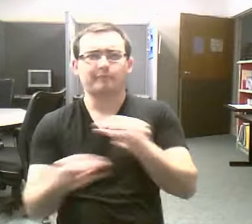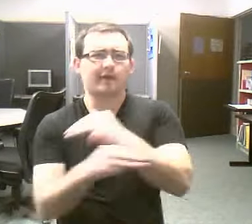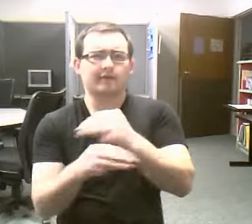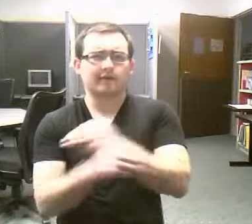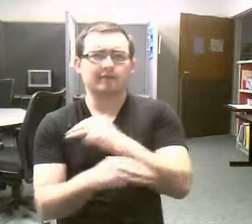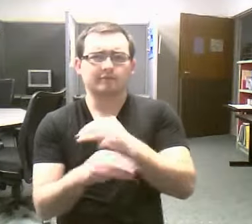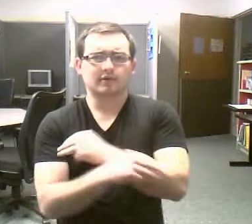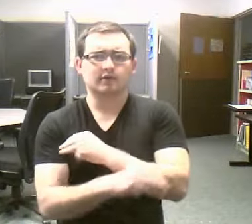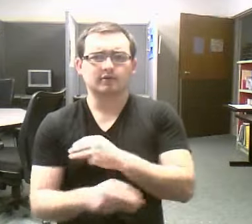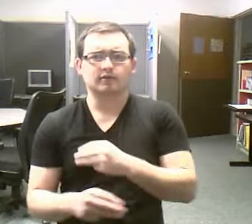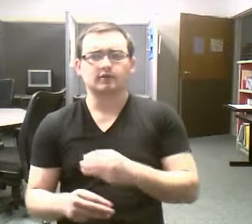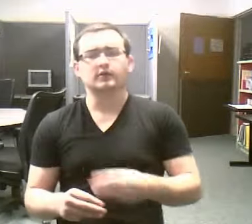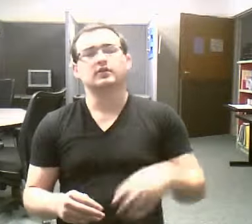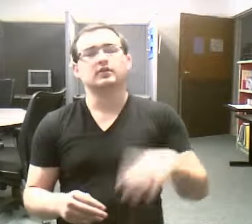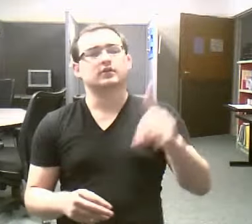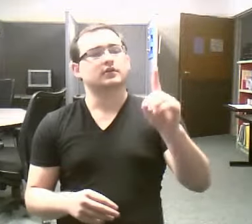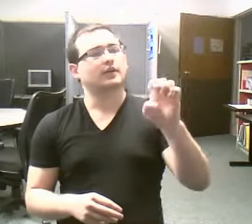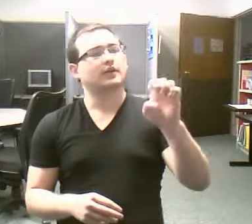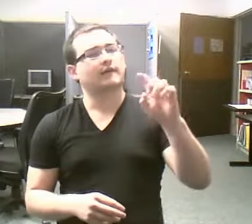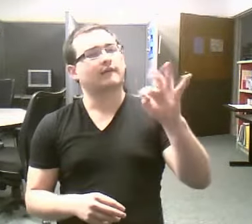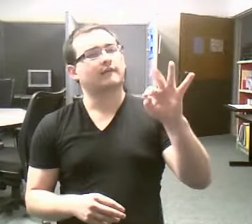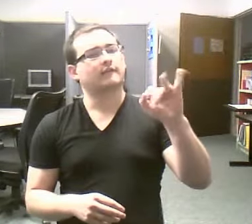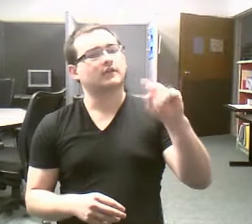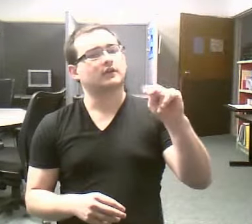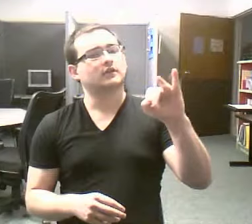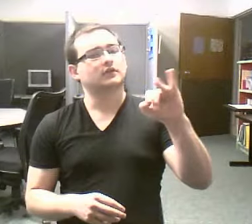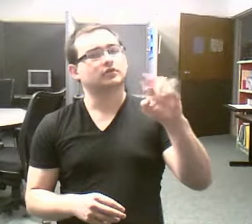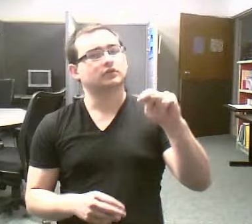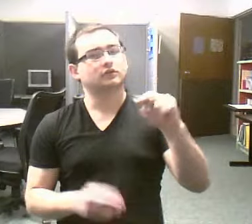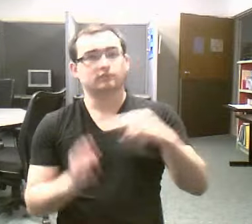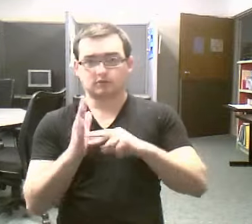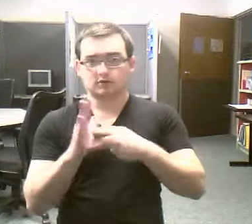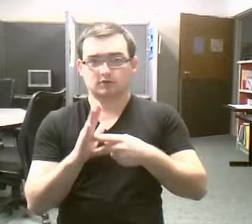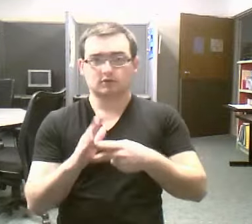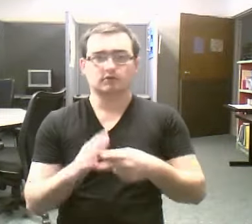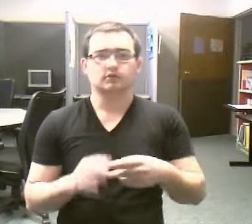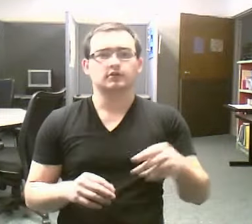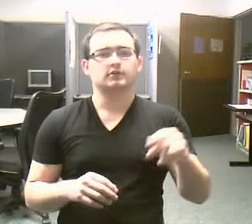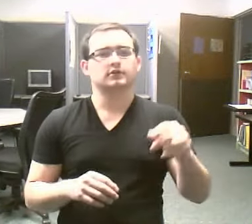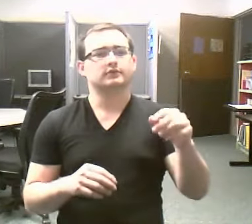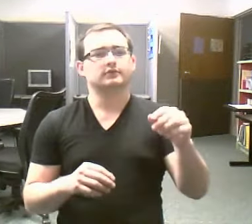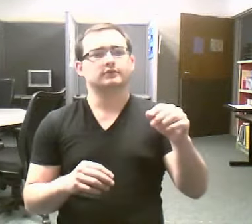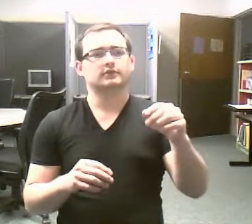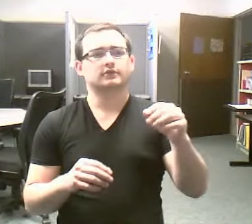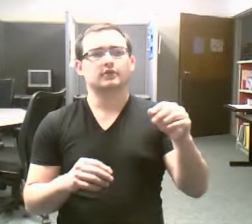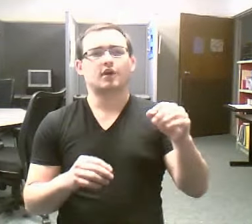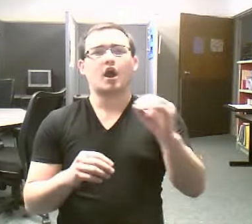So what's the opposite of -3? +3. We'll get to that when we start talking